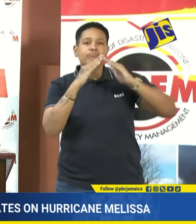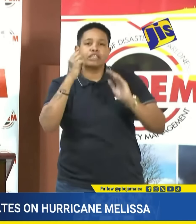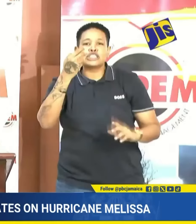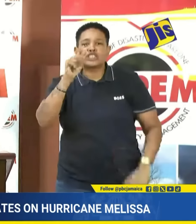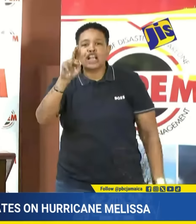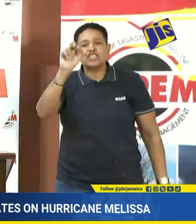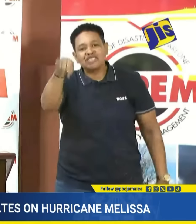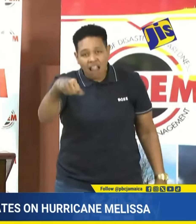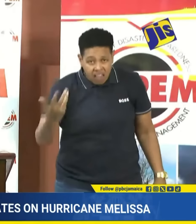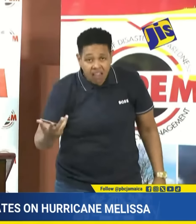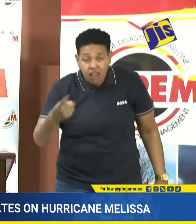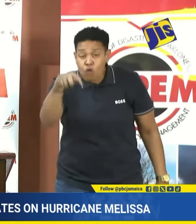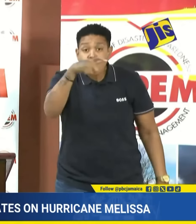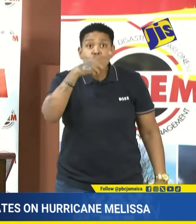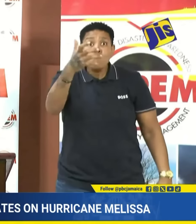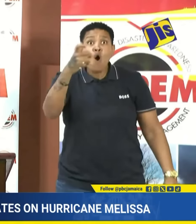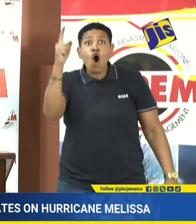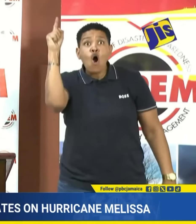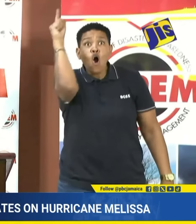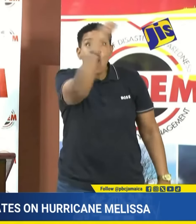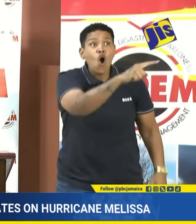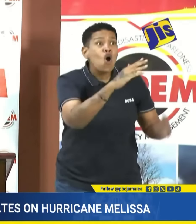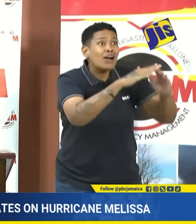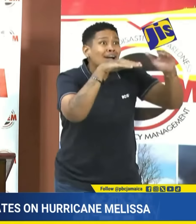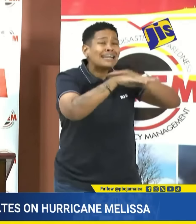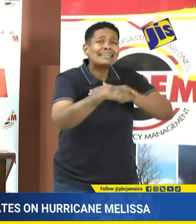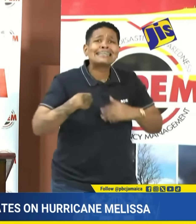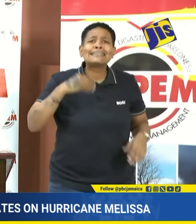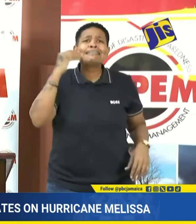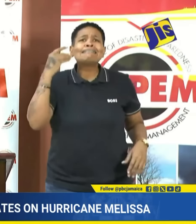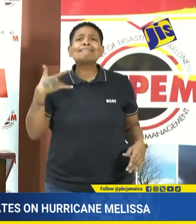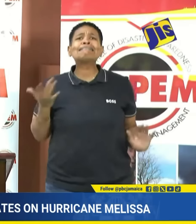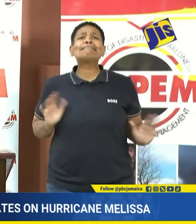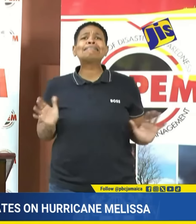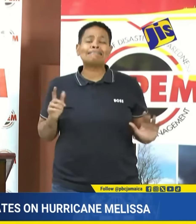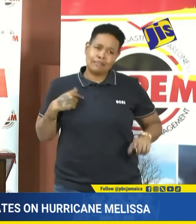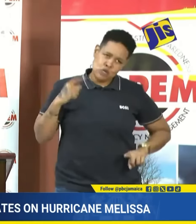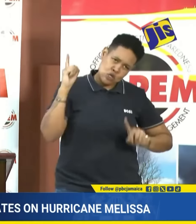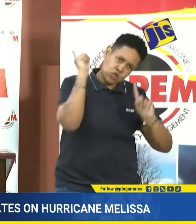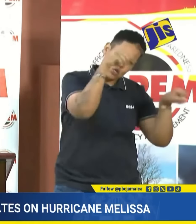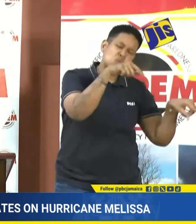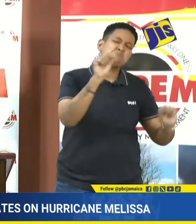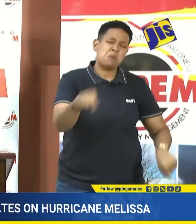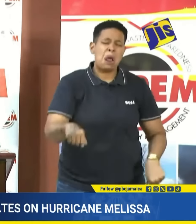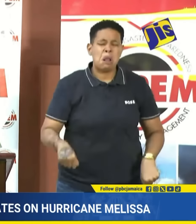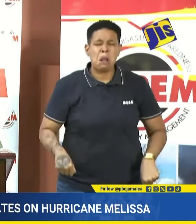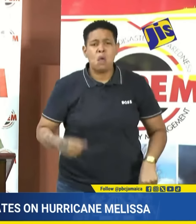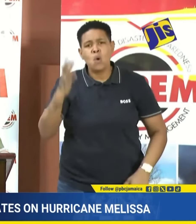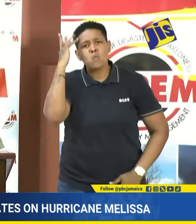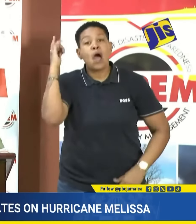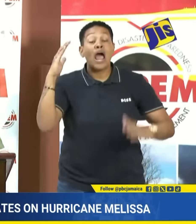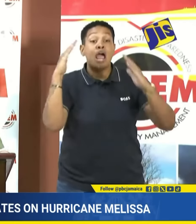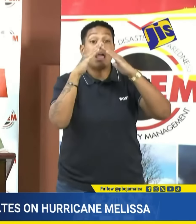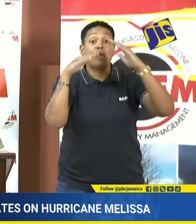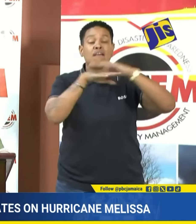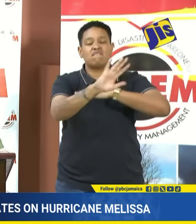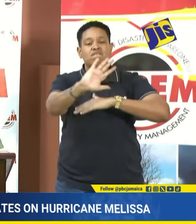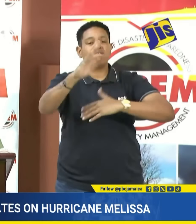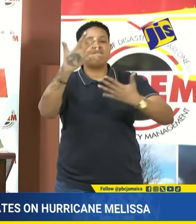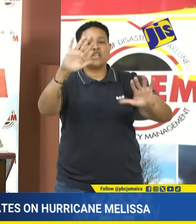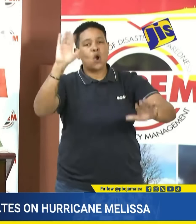who wants to go to the shelters, they can do so because the shelters have